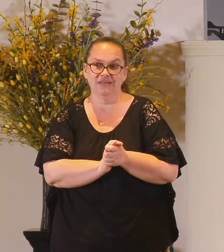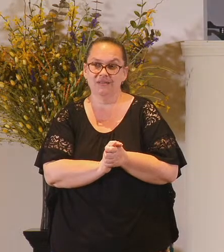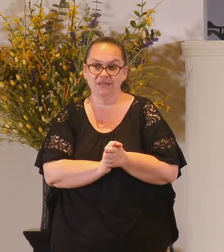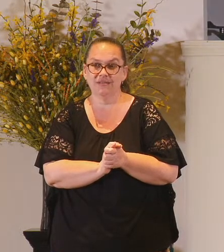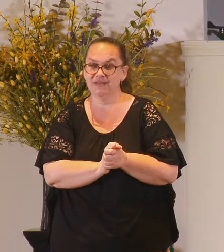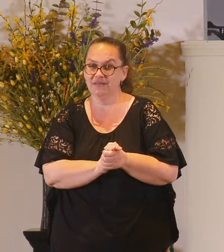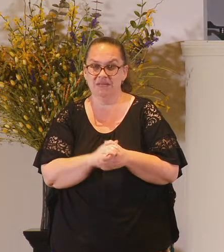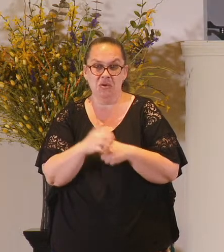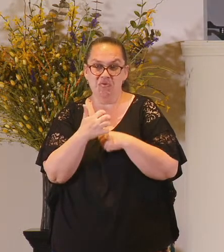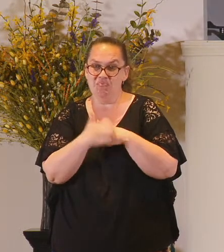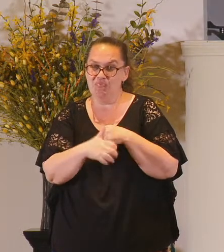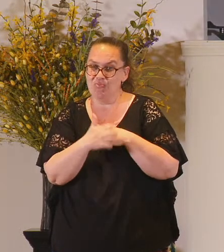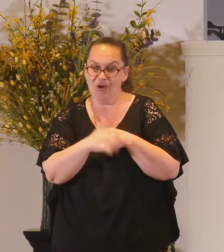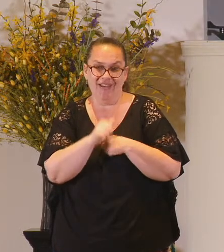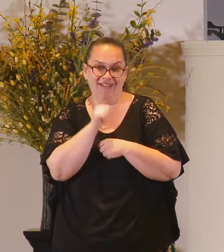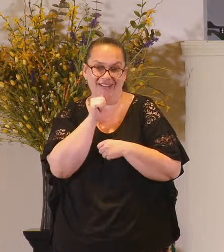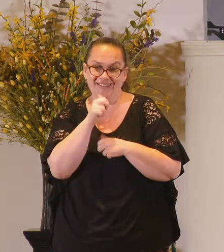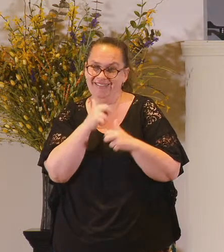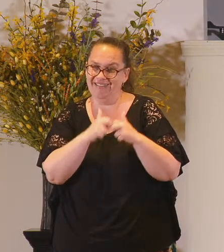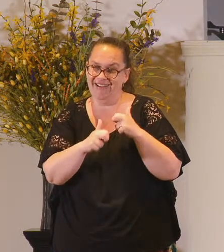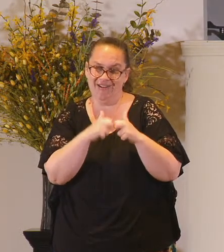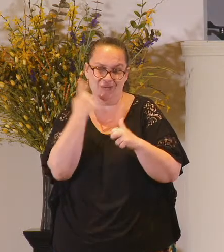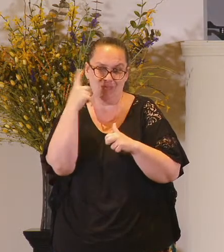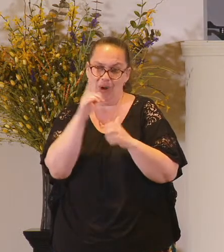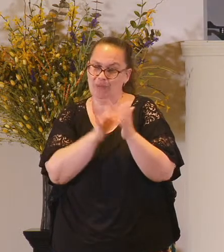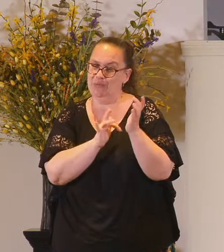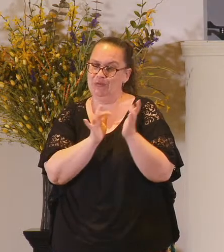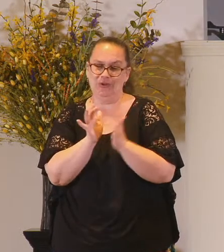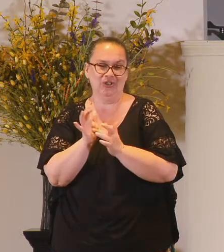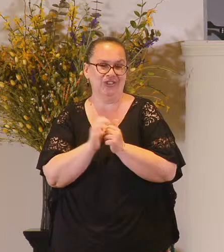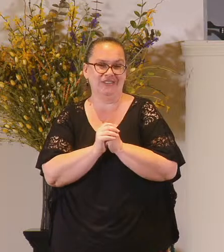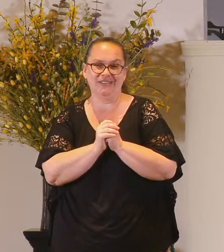Church, bread's not a problem for Jesus.